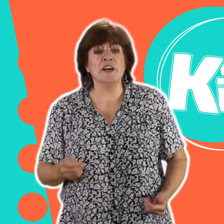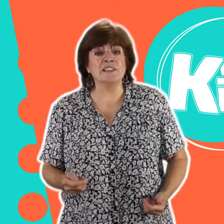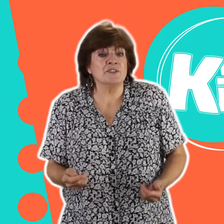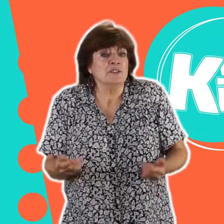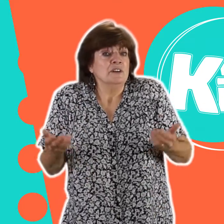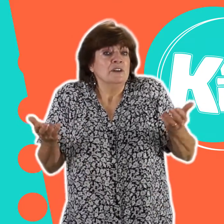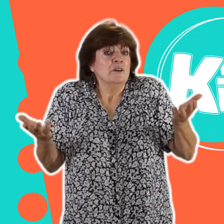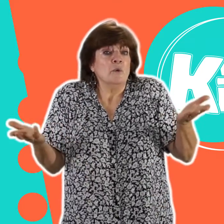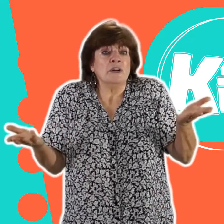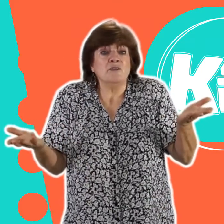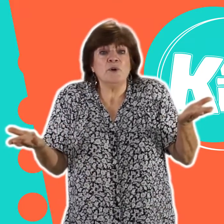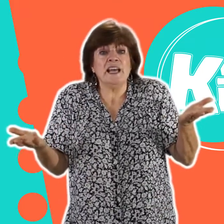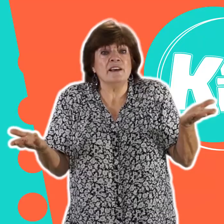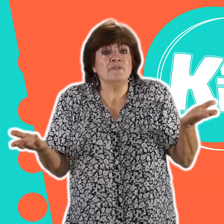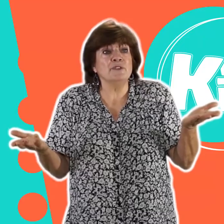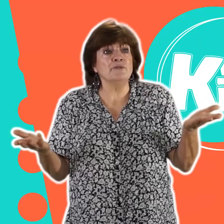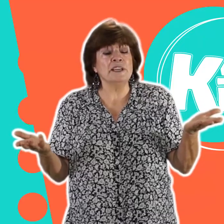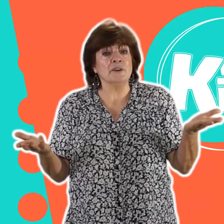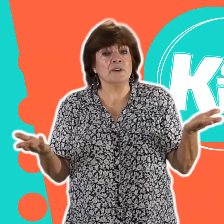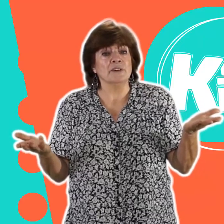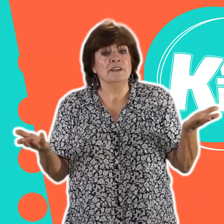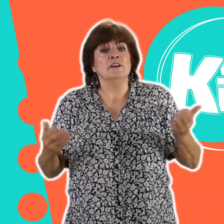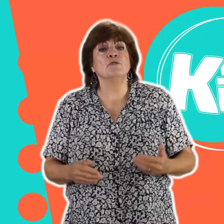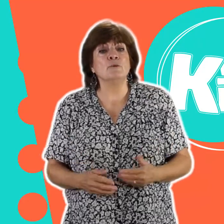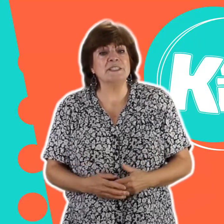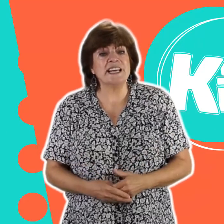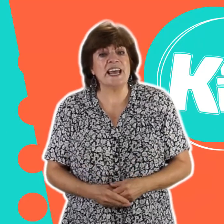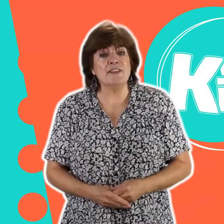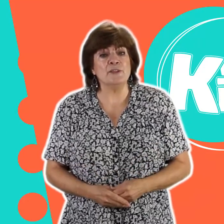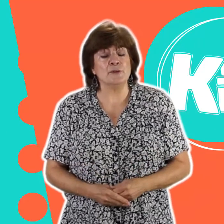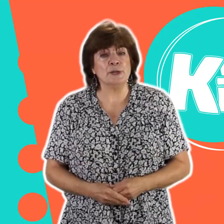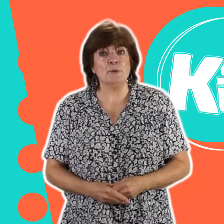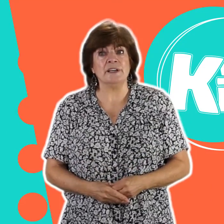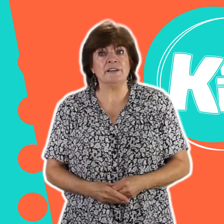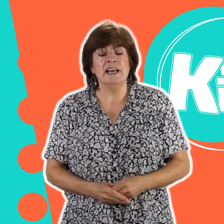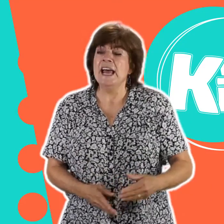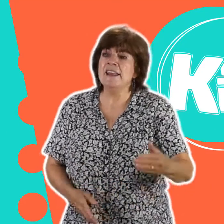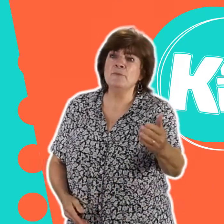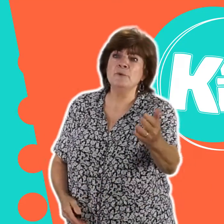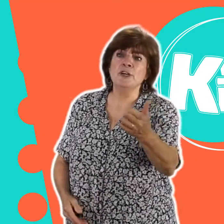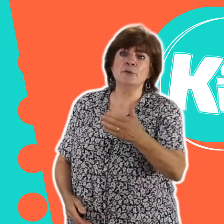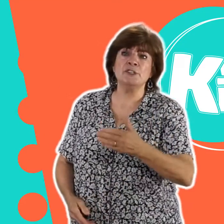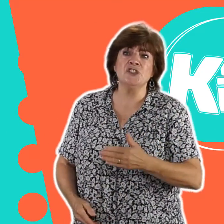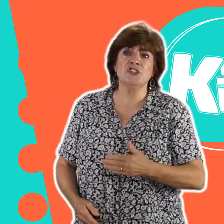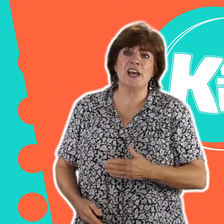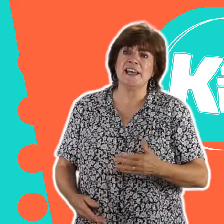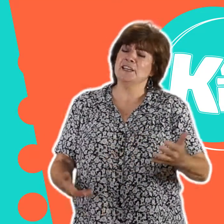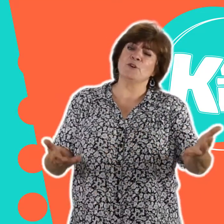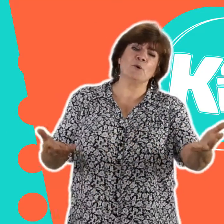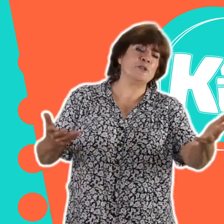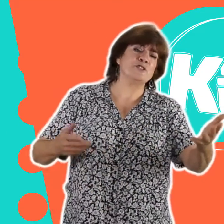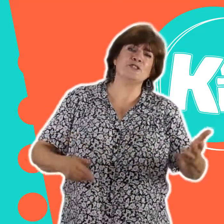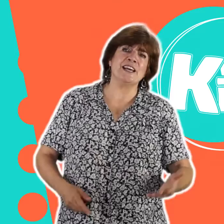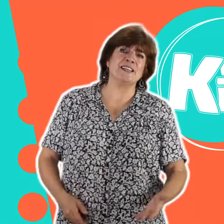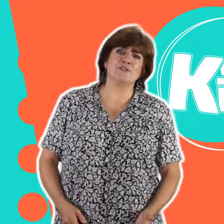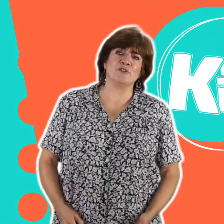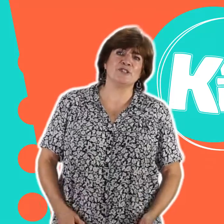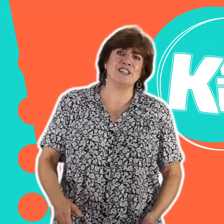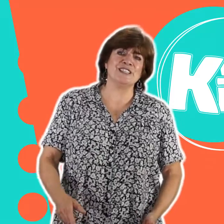us, what if we have to fear? Romans 8:31. And then we go to J, and of course, J is for